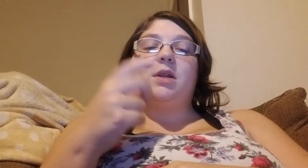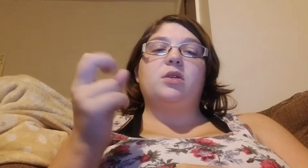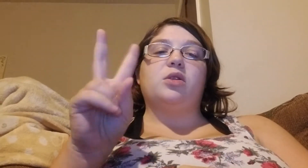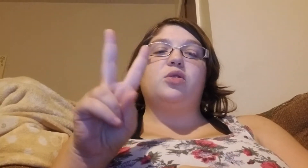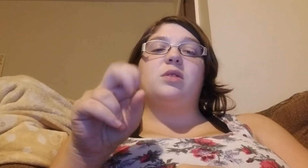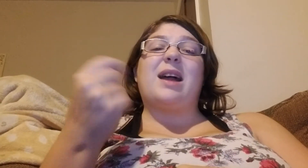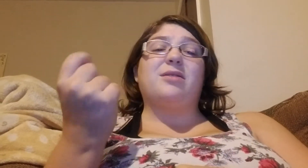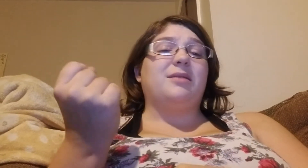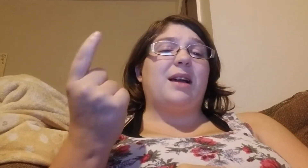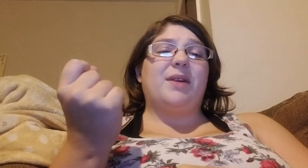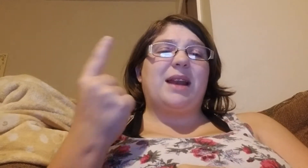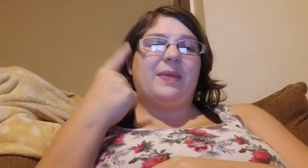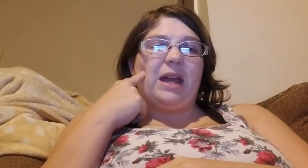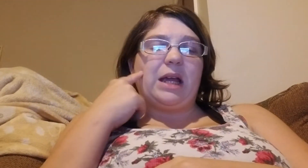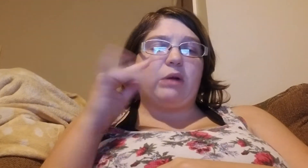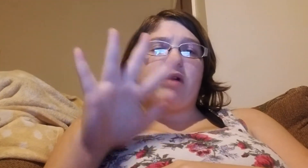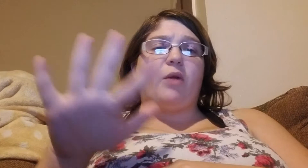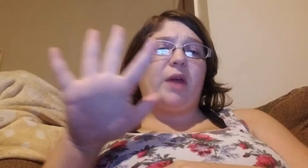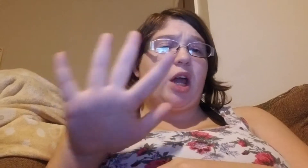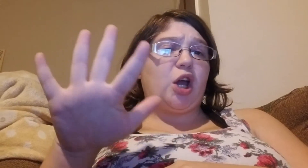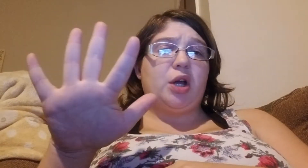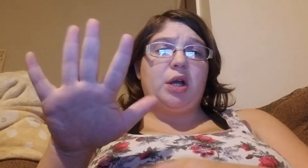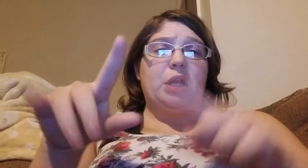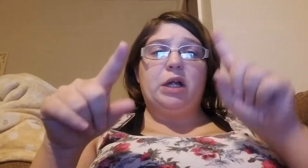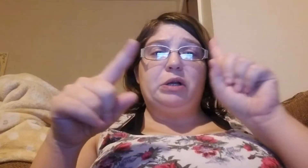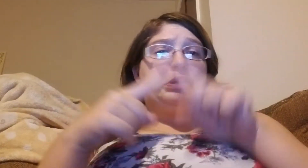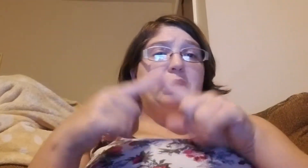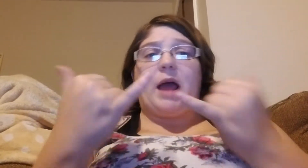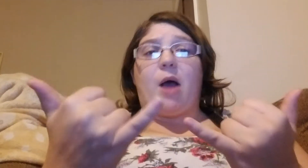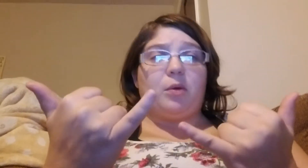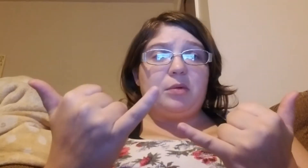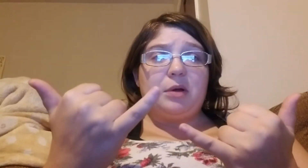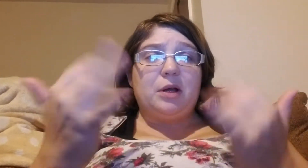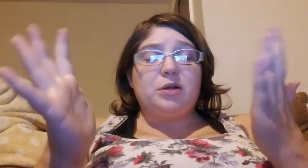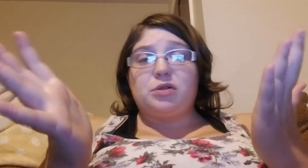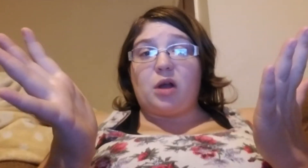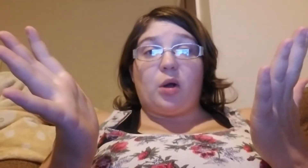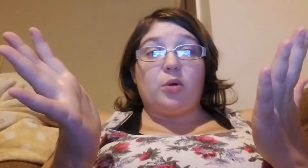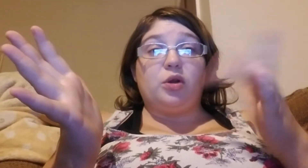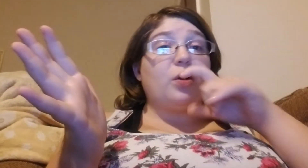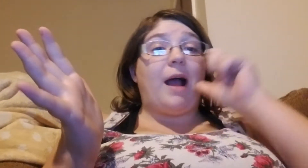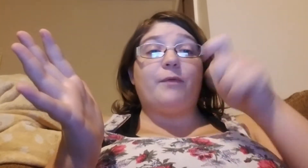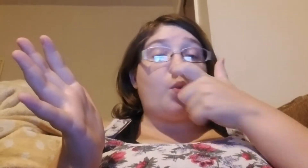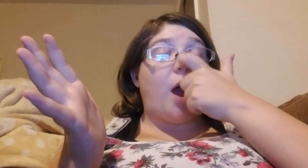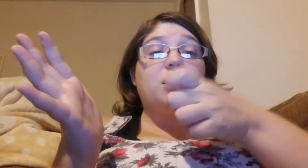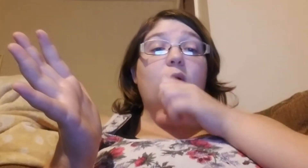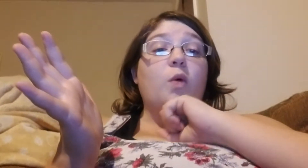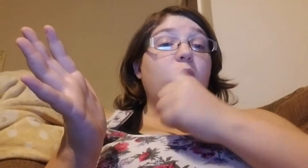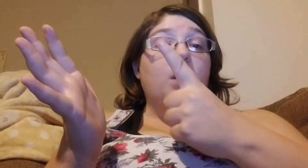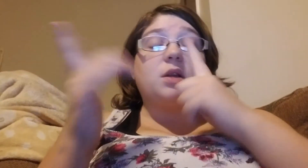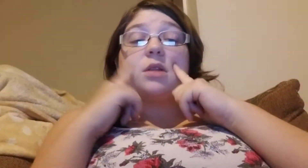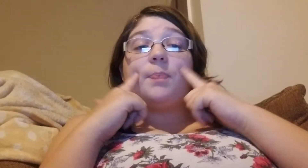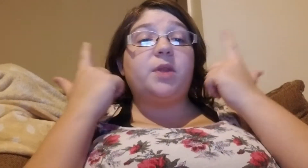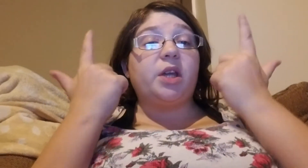In 2011, I think, around there, to now. So, you don't have to watch the old one. It's up to